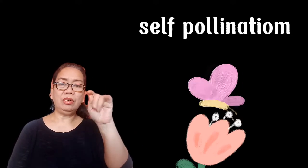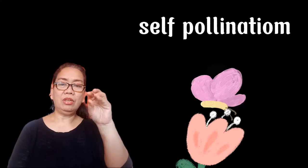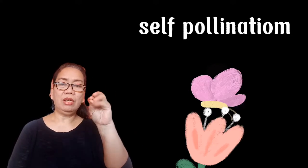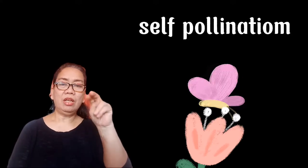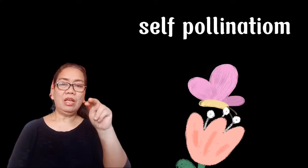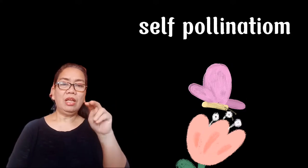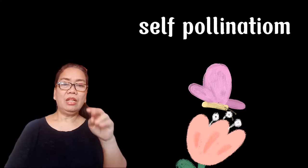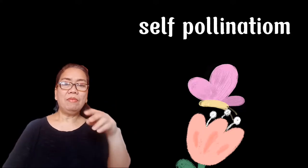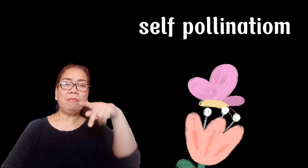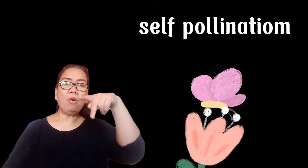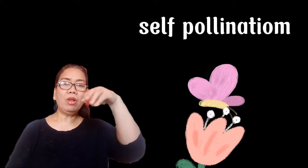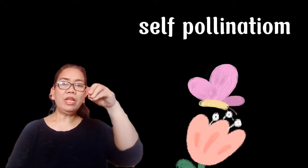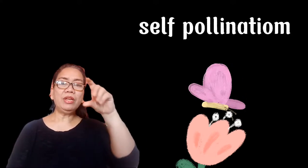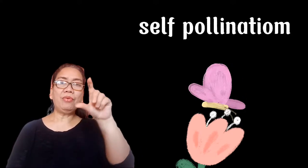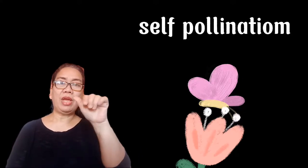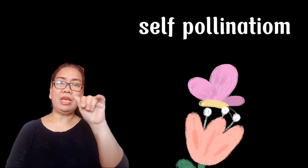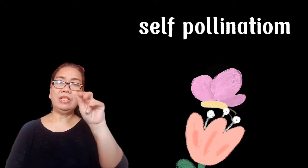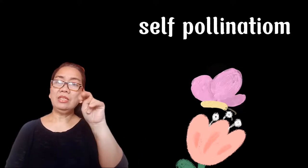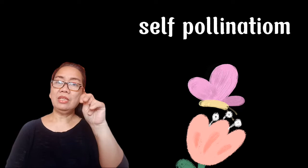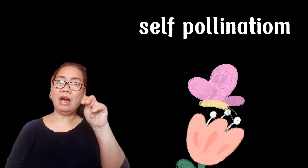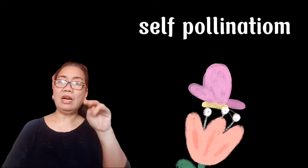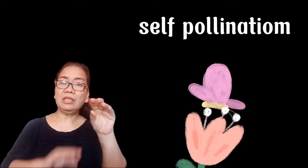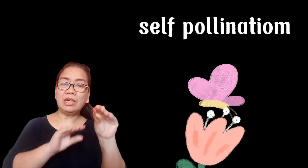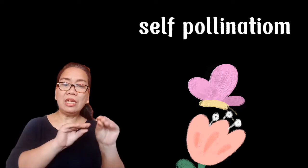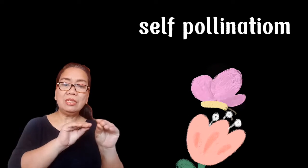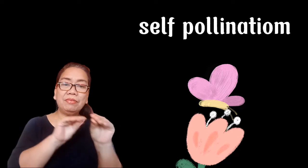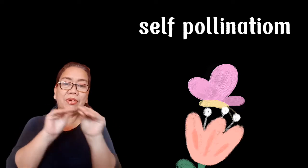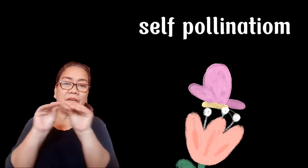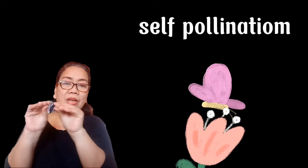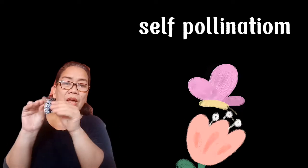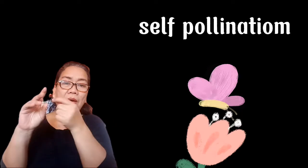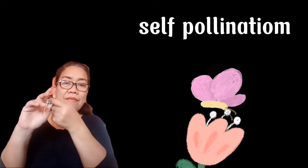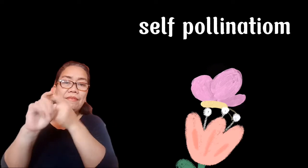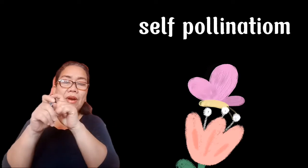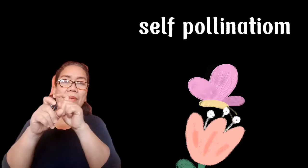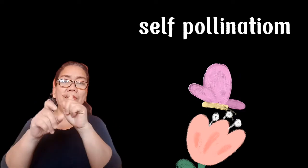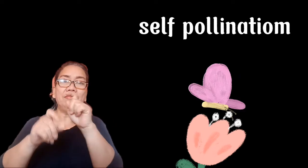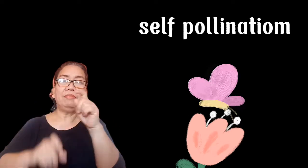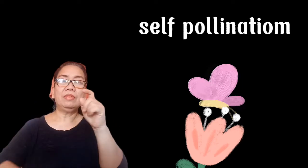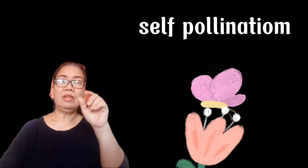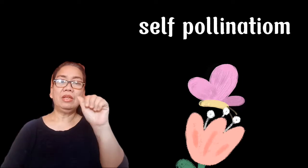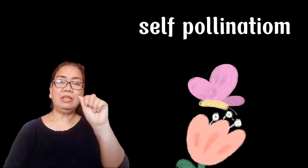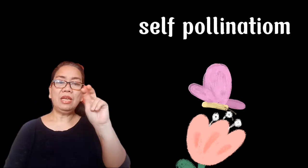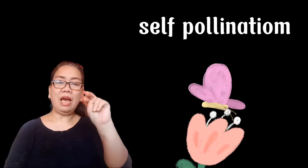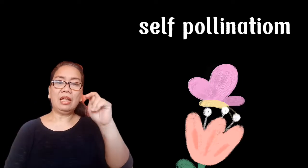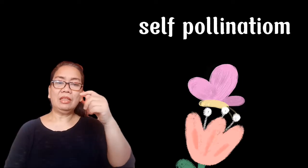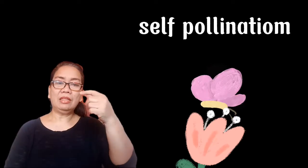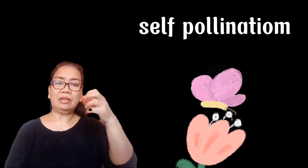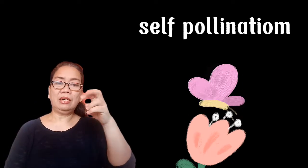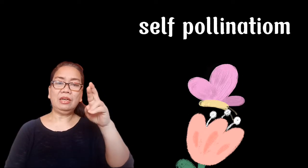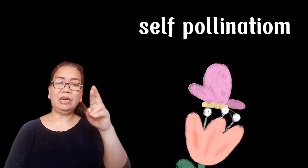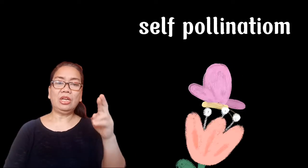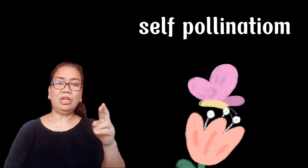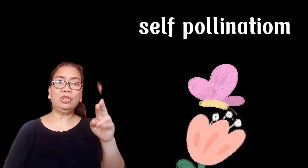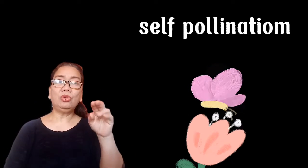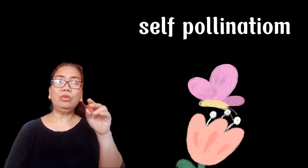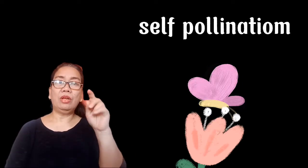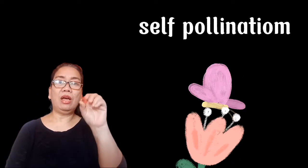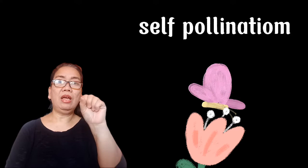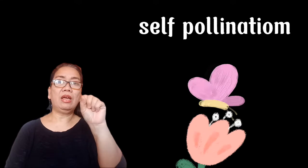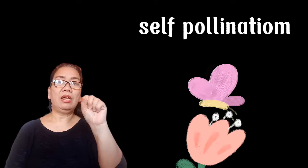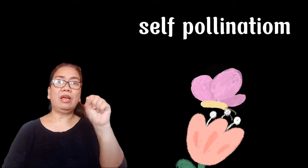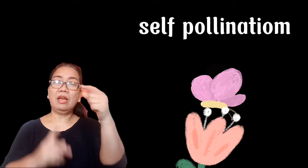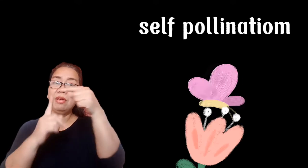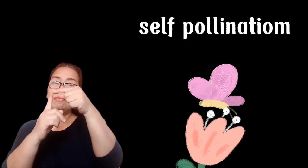self-pollination, the pollen grains are transferred from the anther to